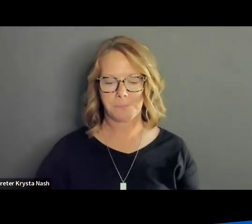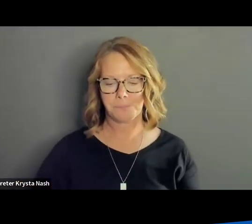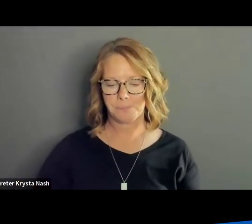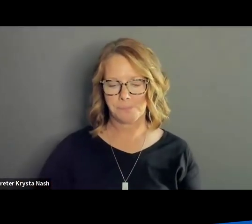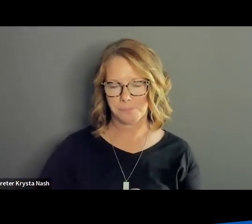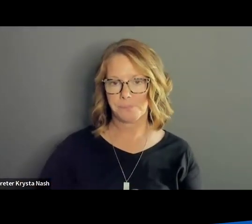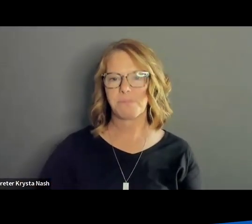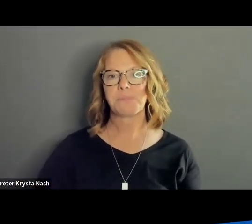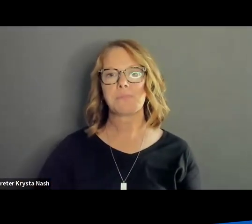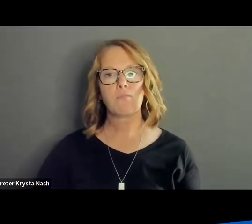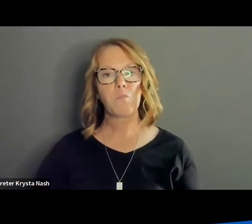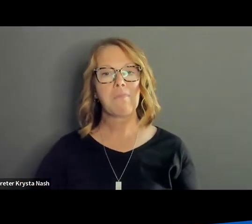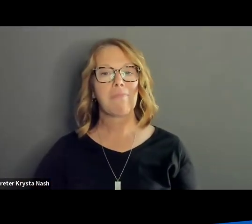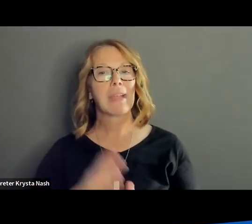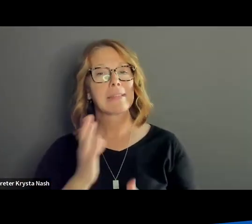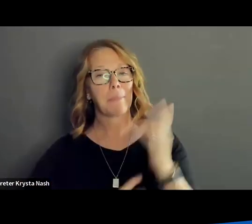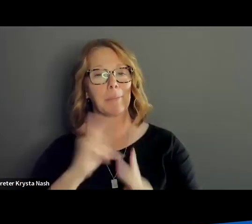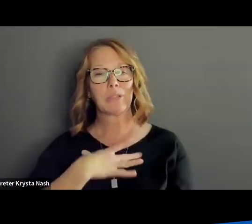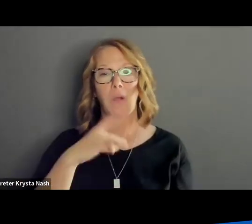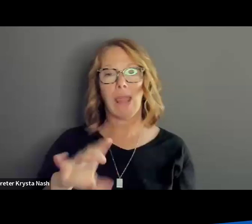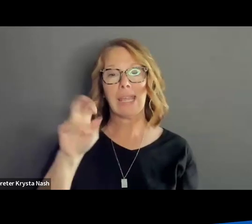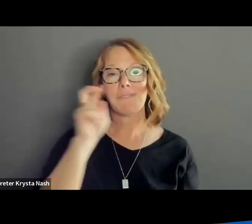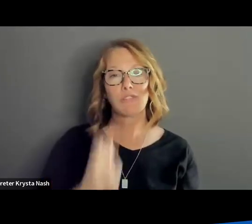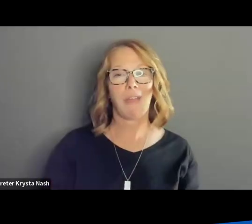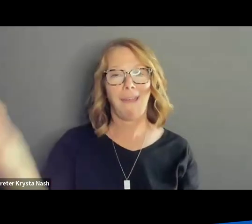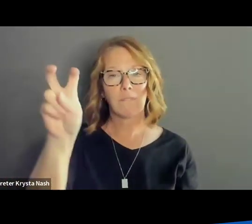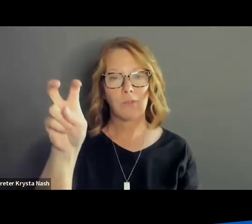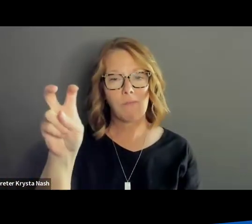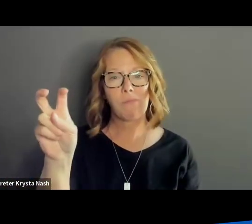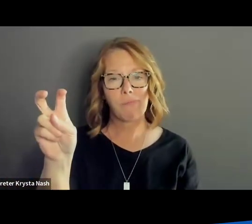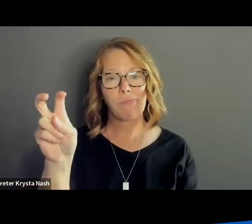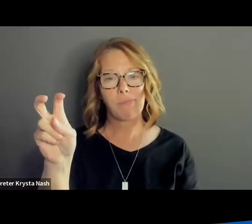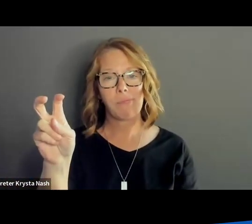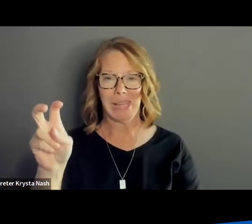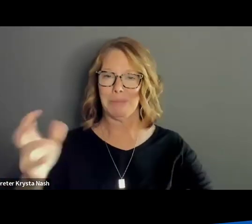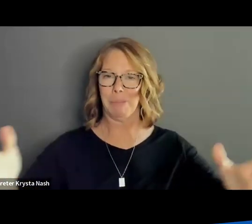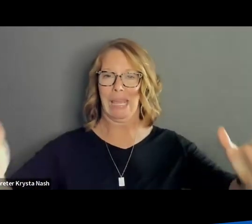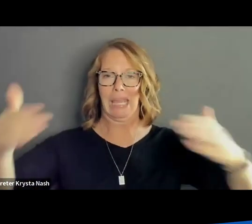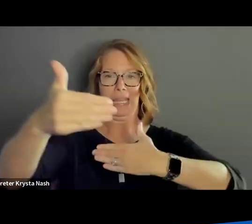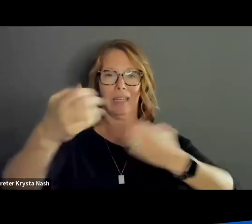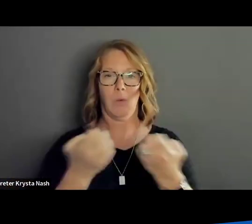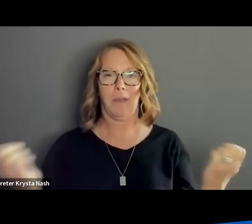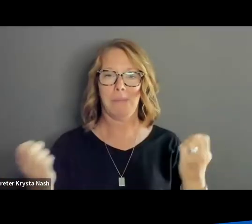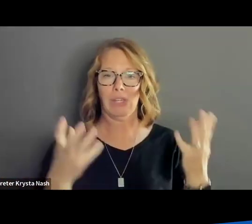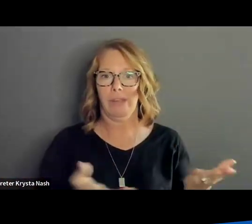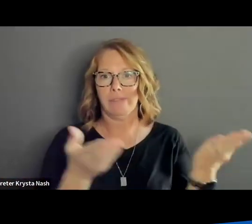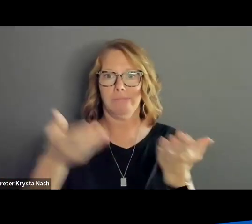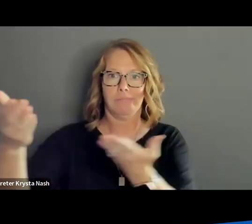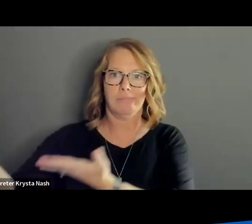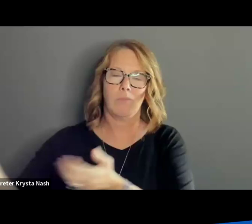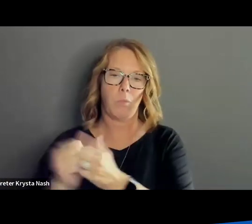don't like it so much because if they have to travel, it's like a big piece of equipment that you have to take with